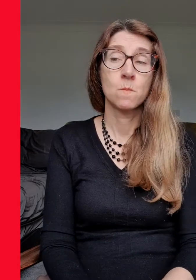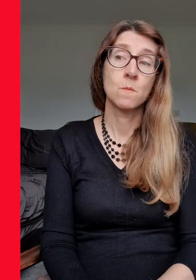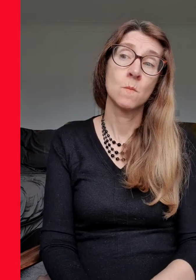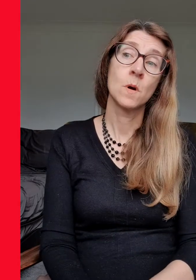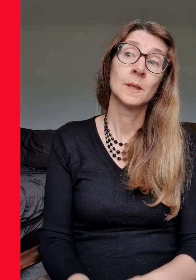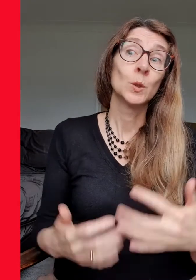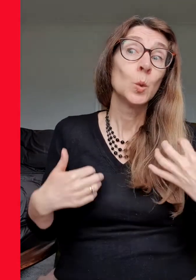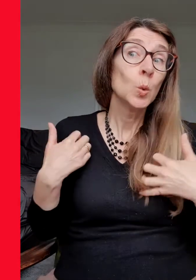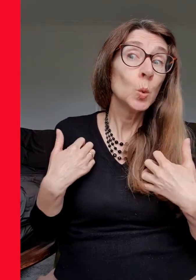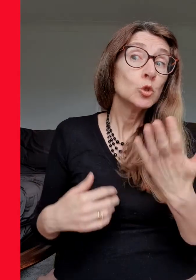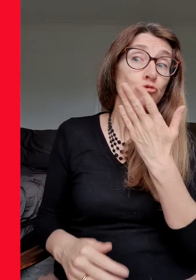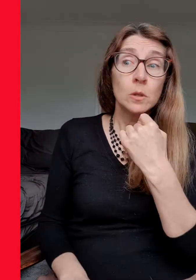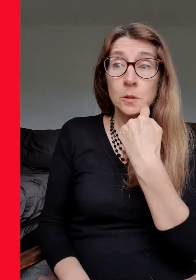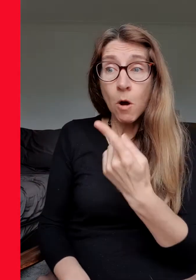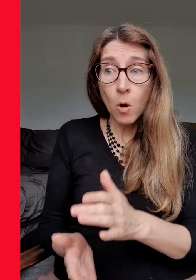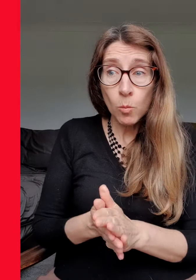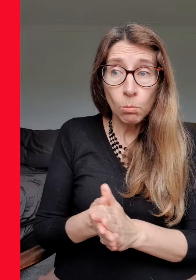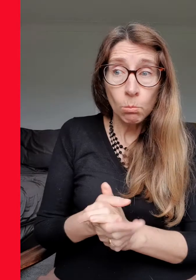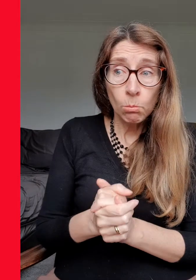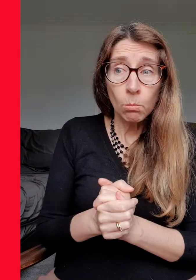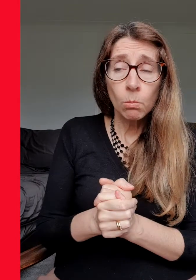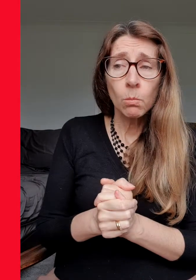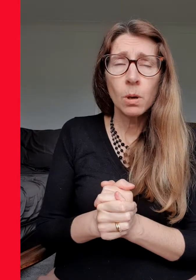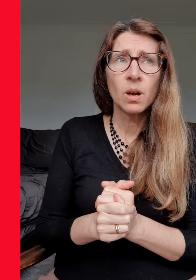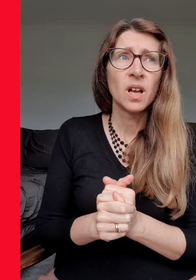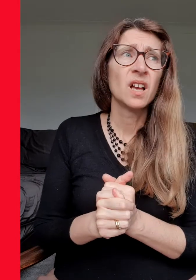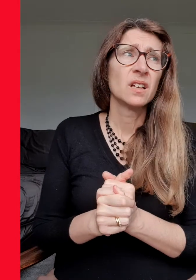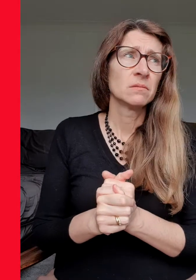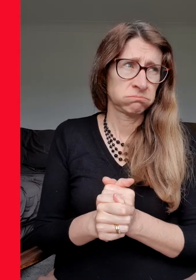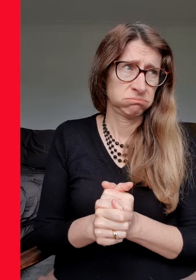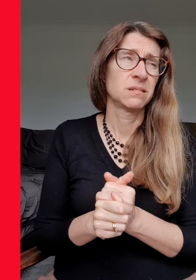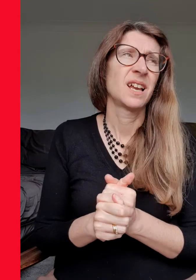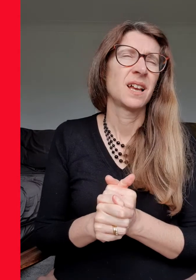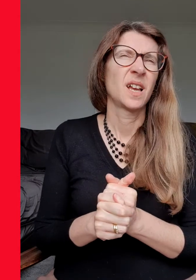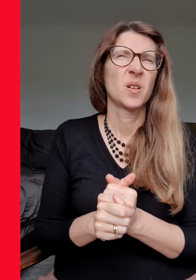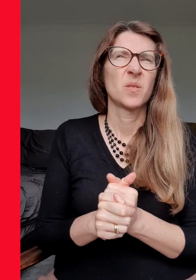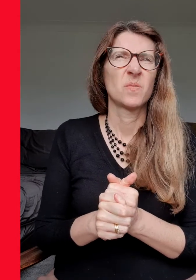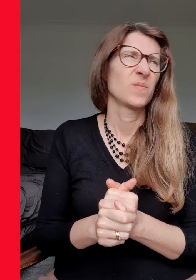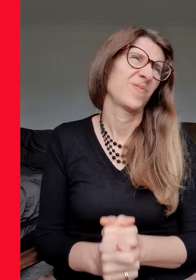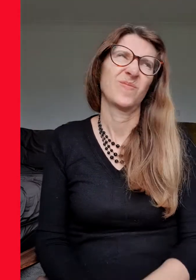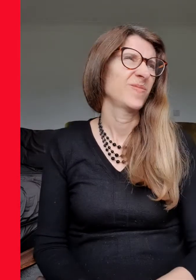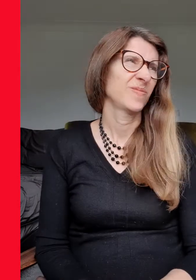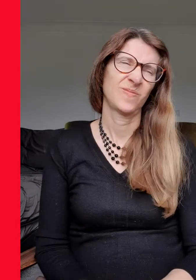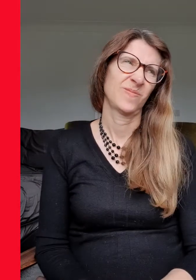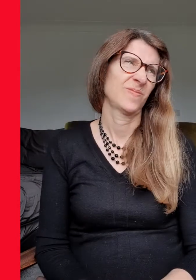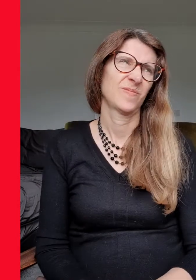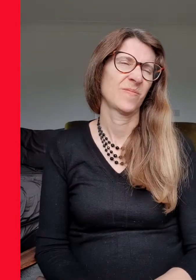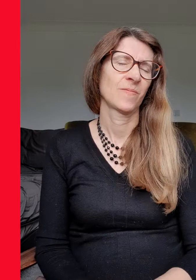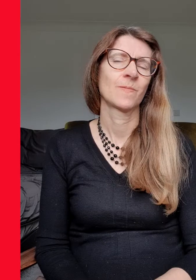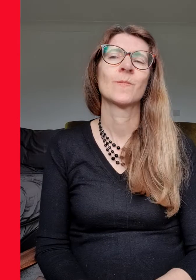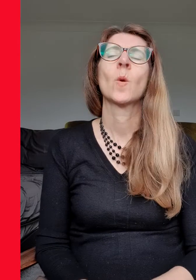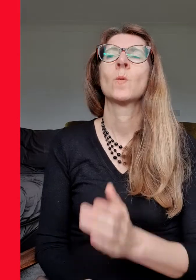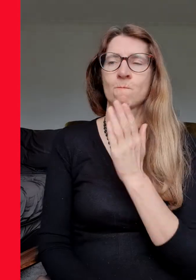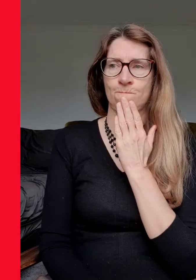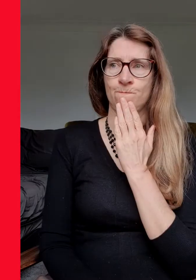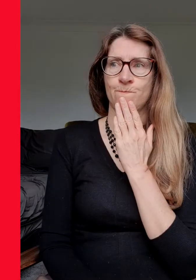school tomorrow?" asked Grandpa Gnome. "Yes and no," replied JoJo.